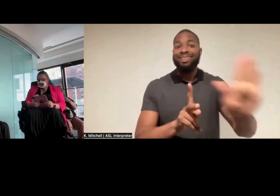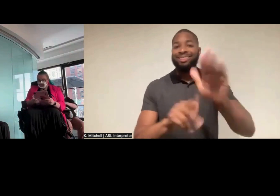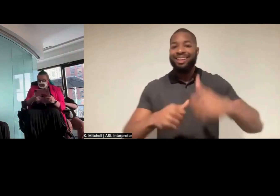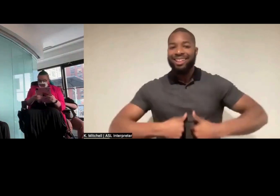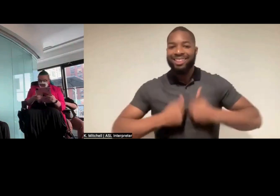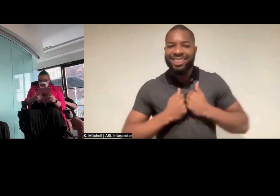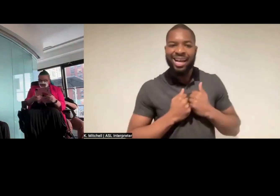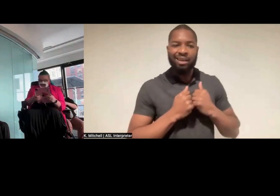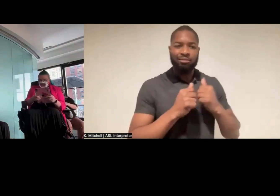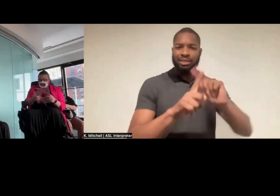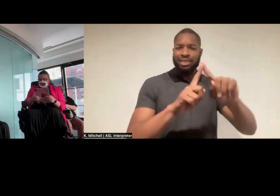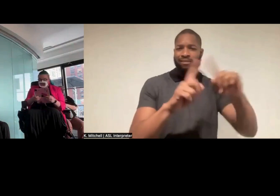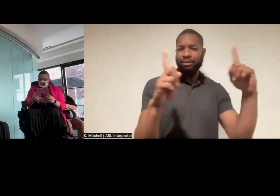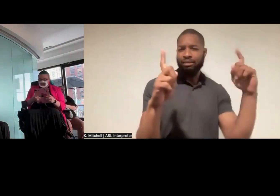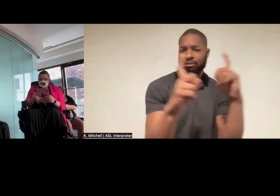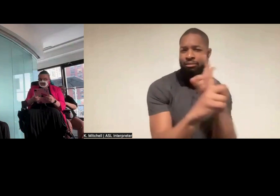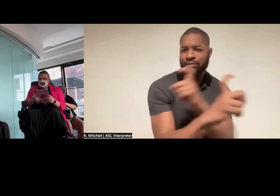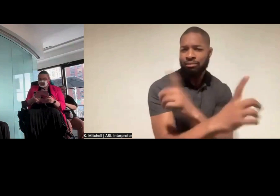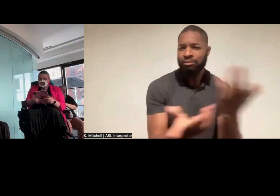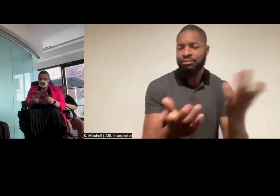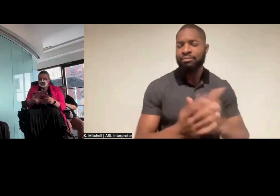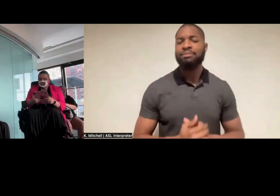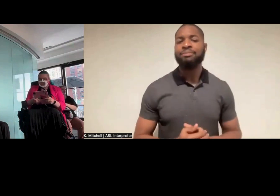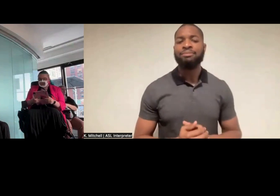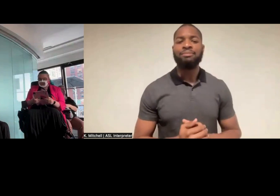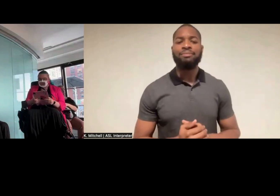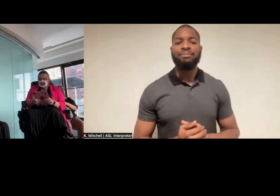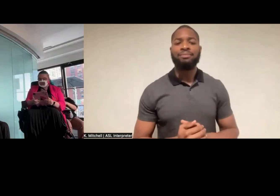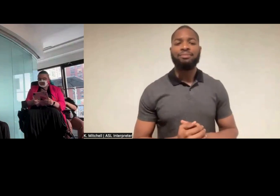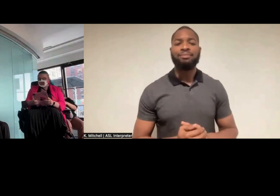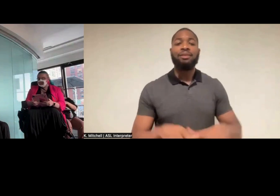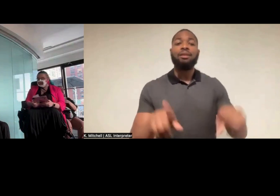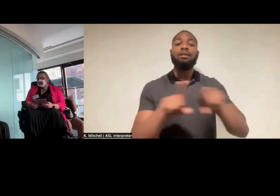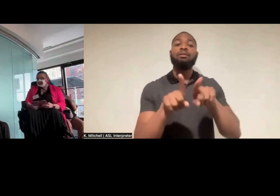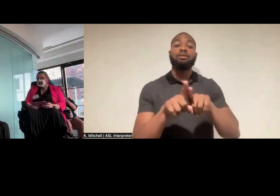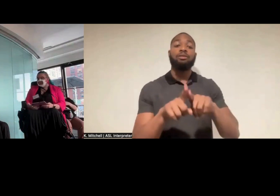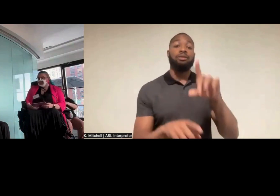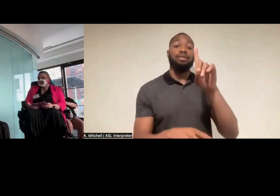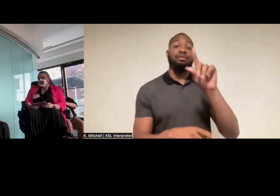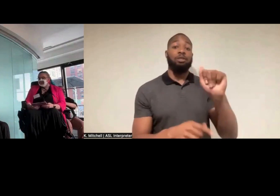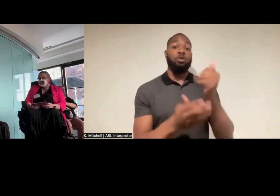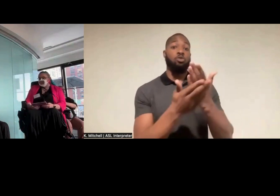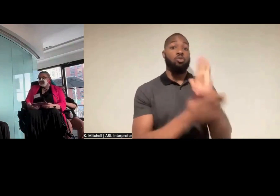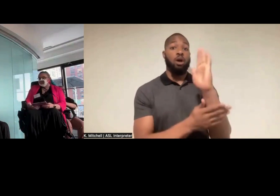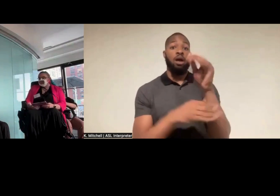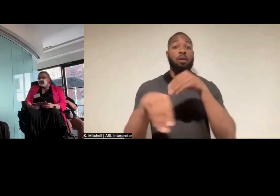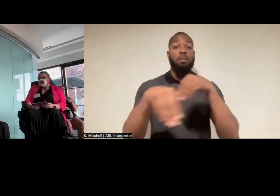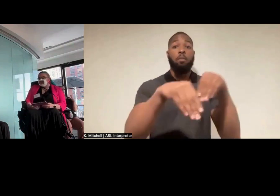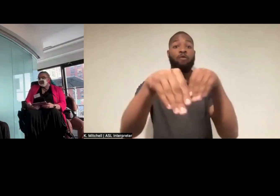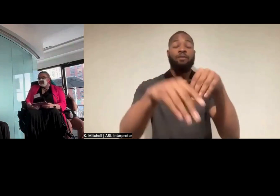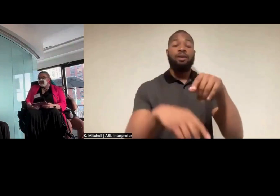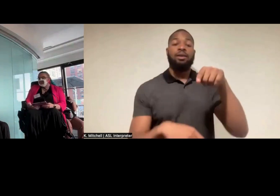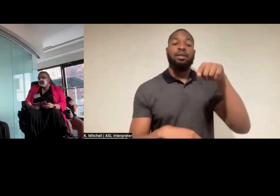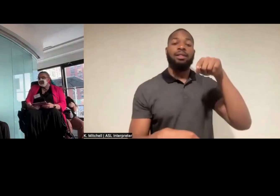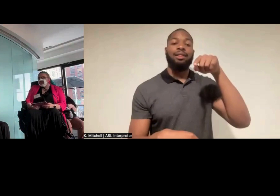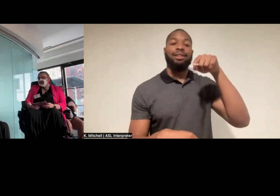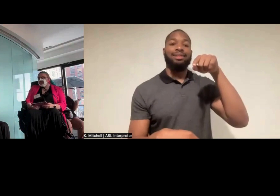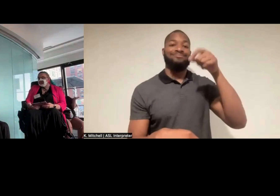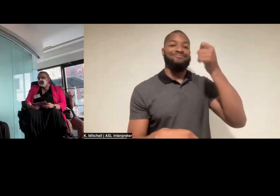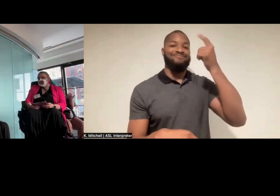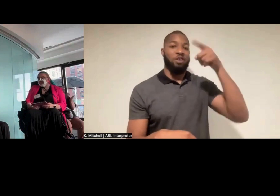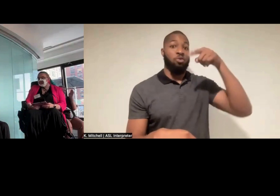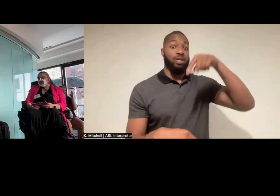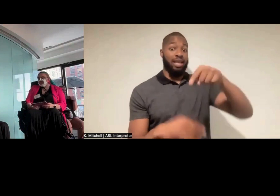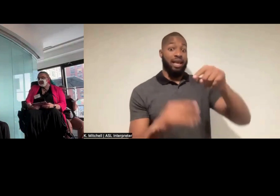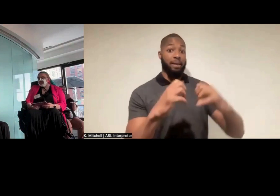historical whiteness. So in the disability rights movement, this was predominantly white-centered,